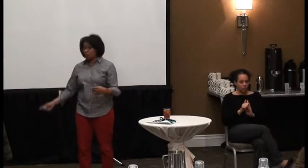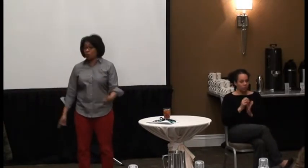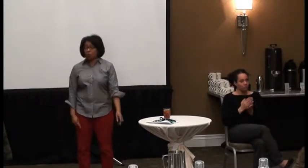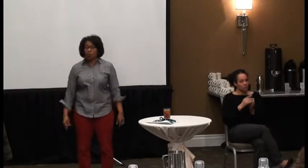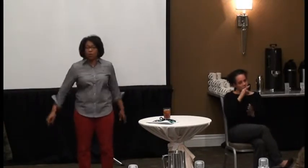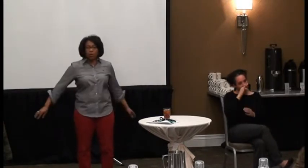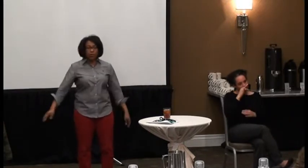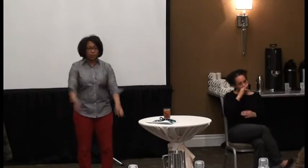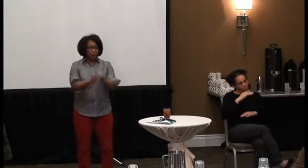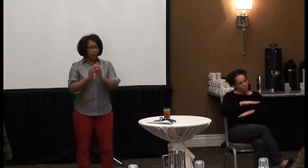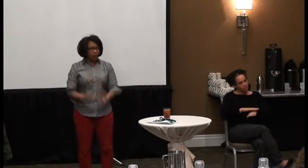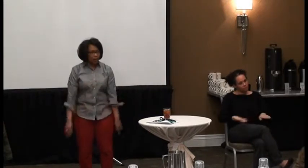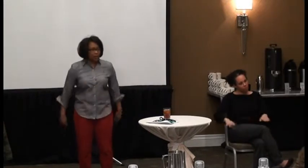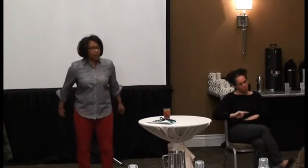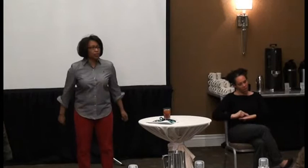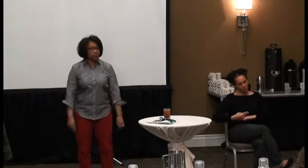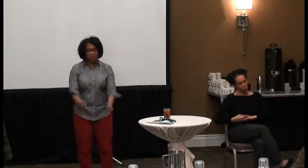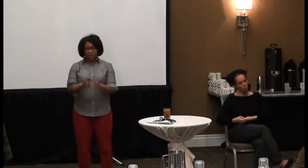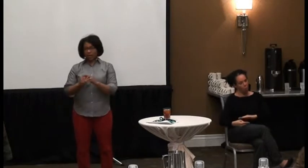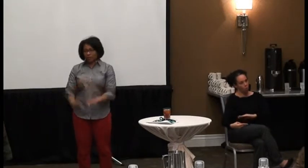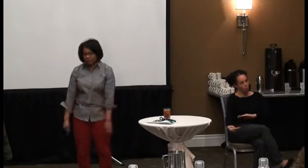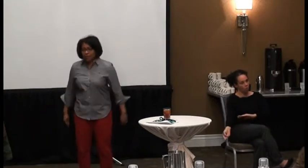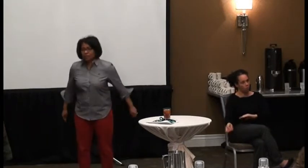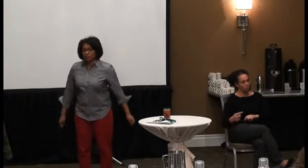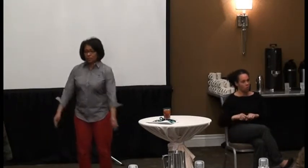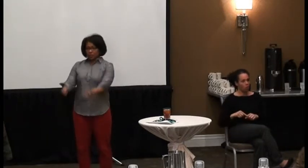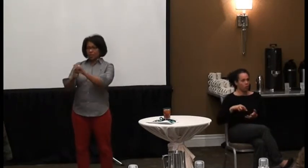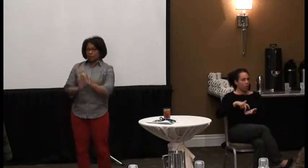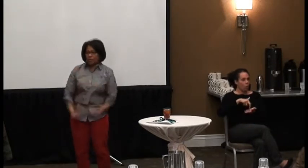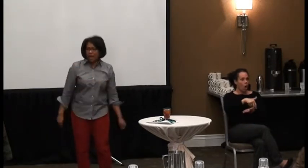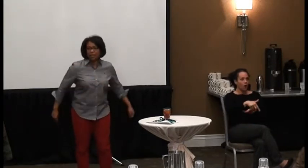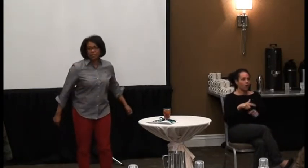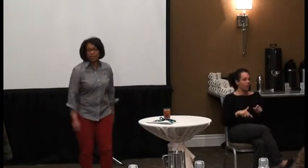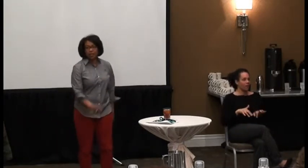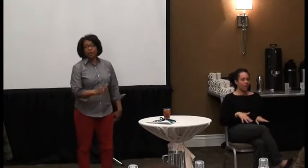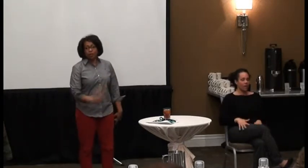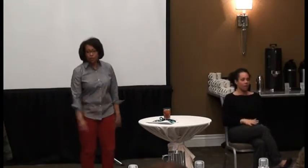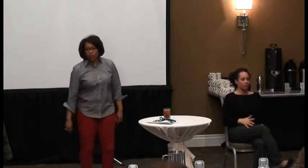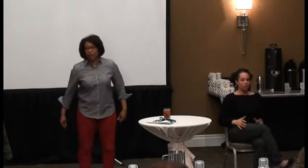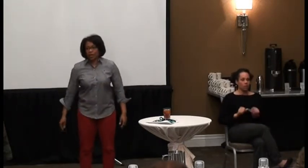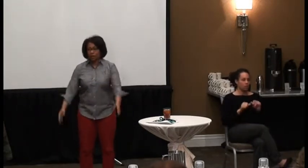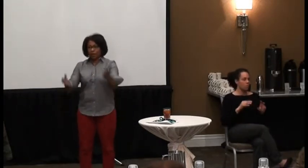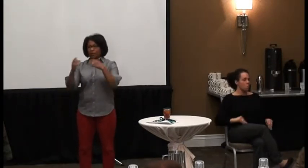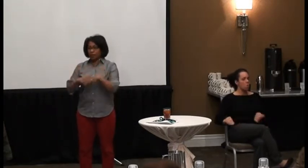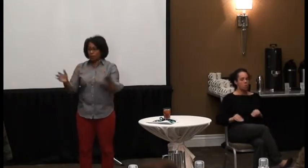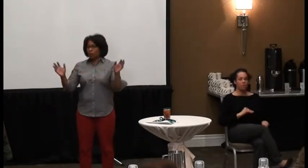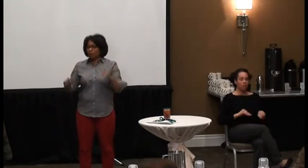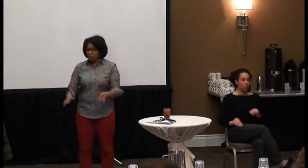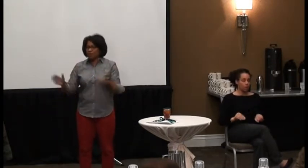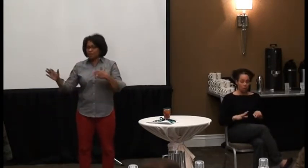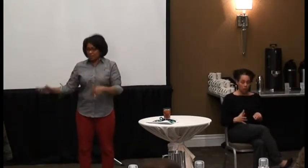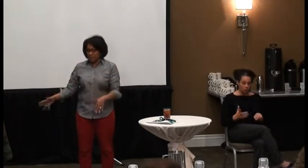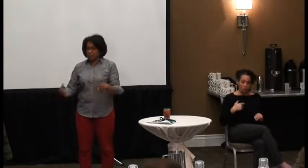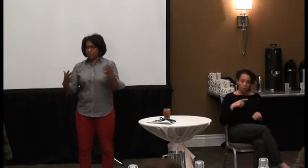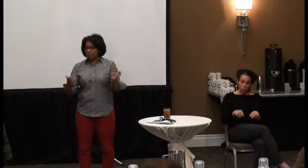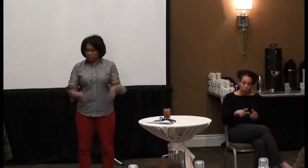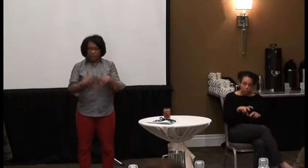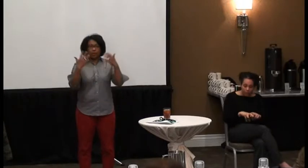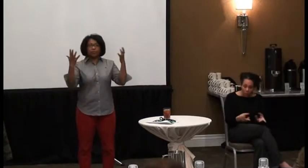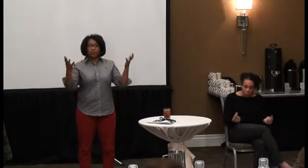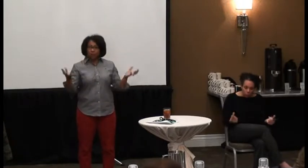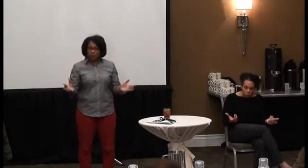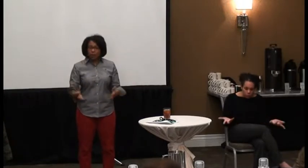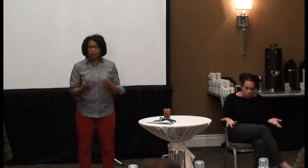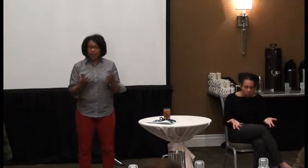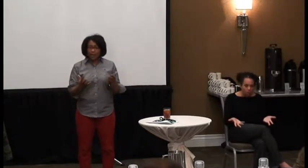rolling on the floor or they're walking and they just can't sit still. And they're constantly moving. And you're like, you know what, you need to sit down. What do you do? And